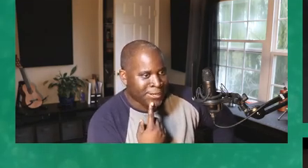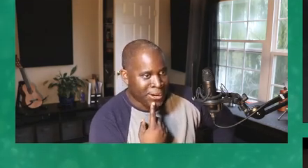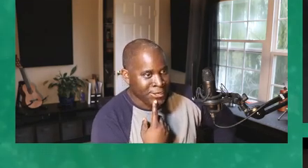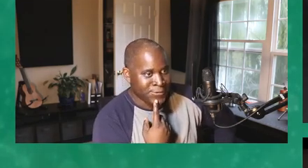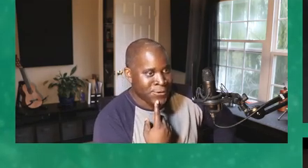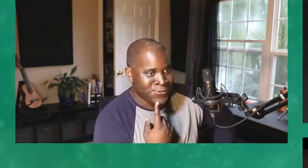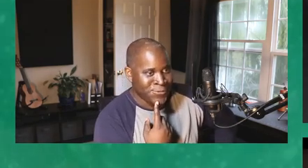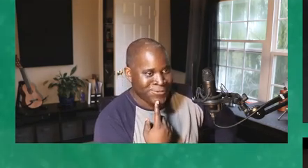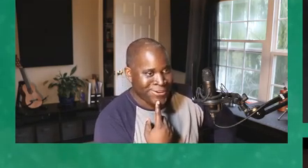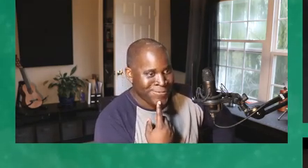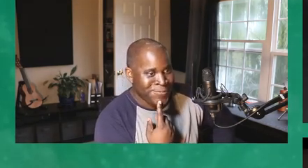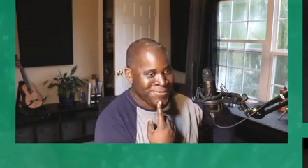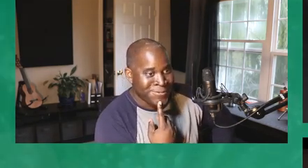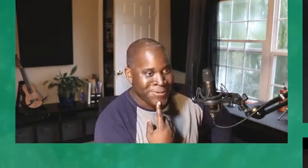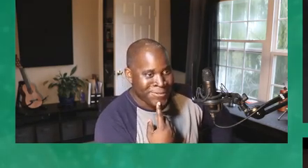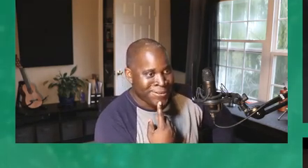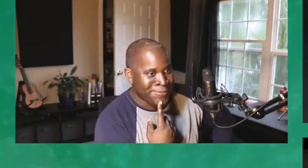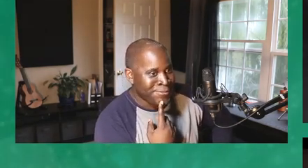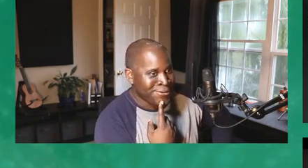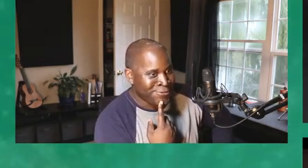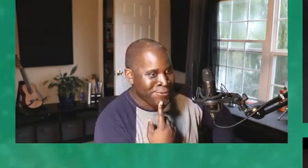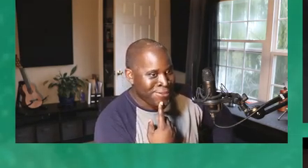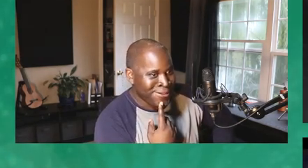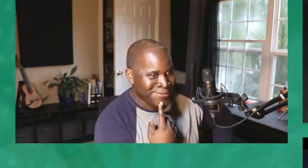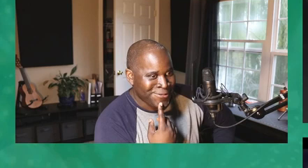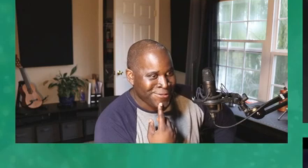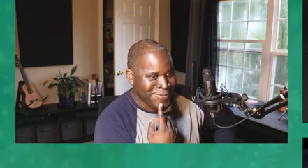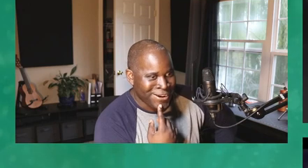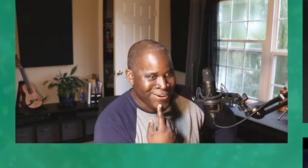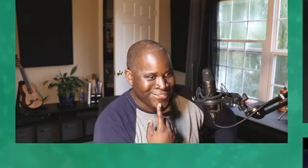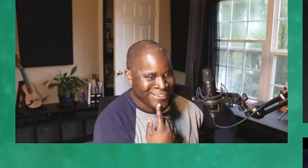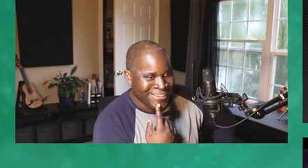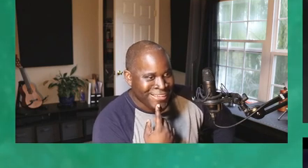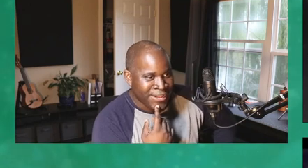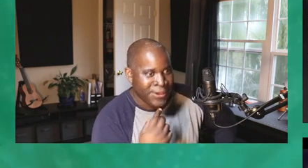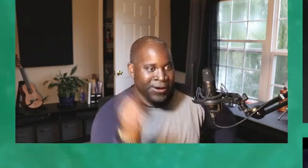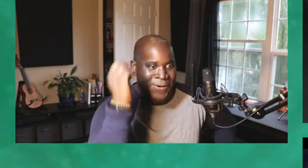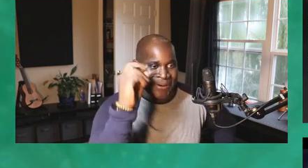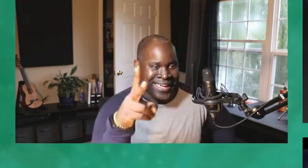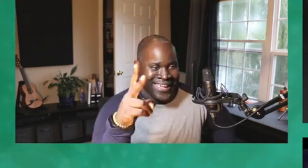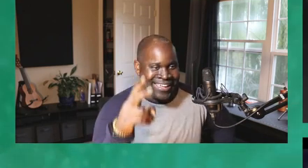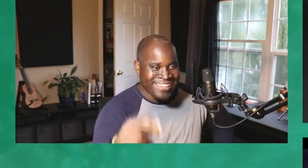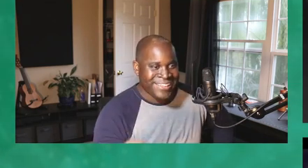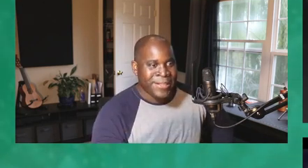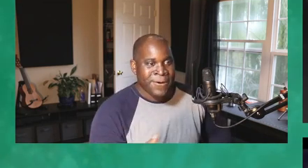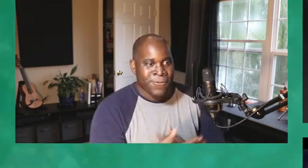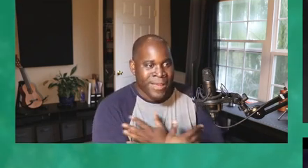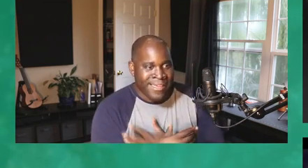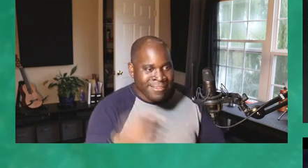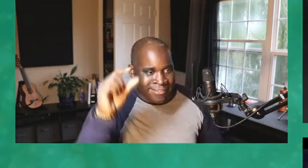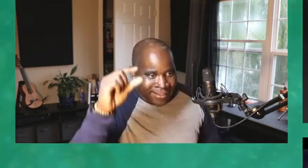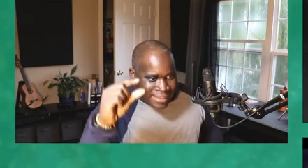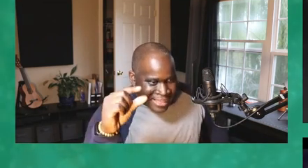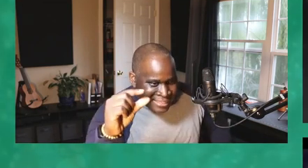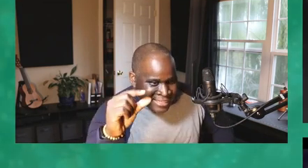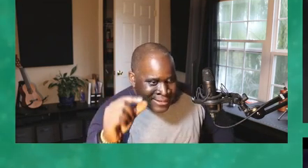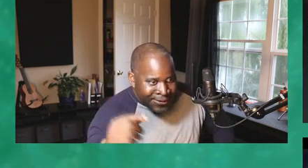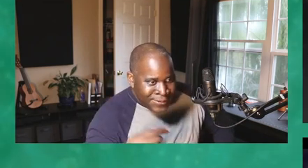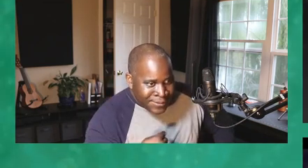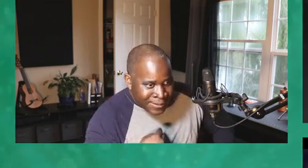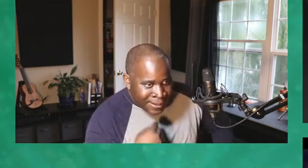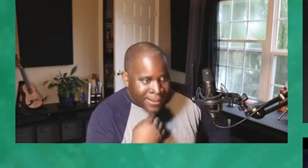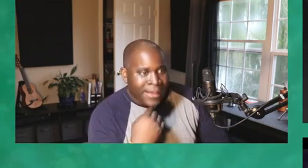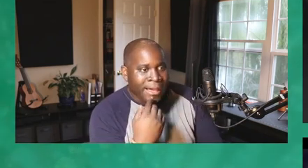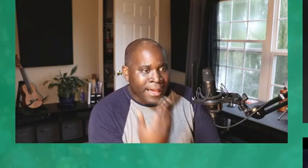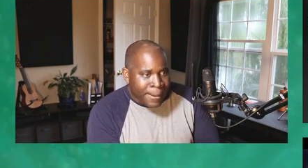He's all like, I didn't know she was deaf. Did everybody else know that? It'll be okay. Rest. Once I rest a little